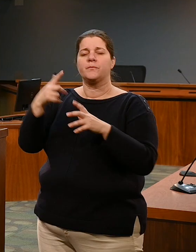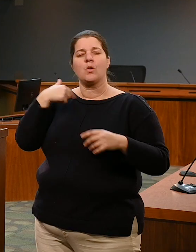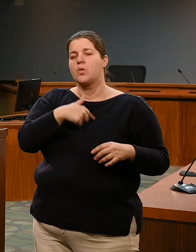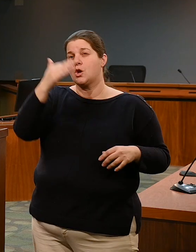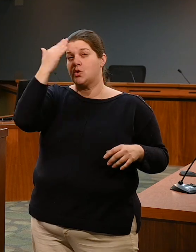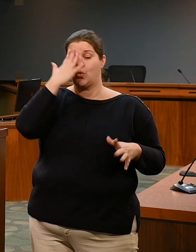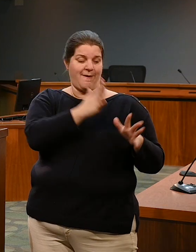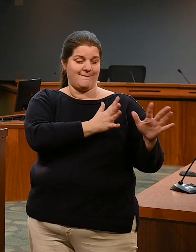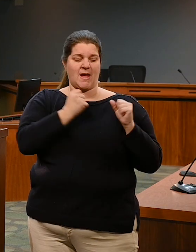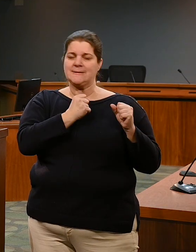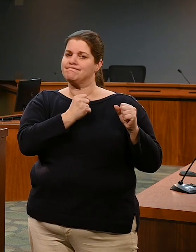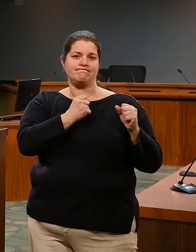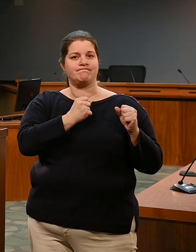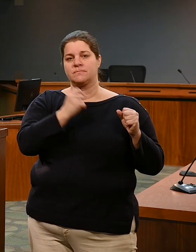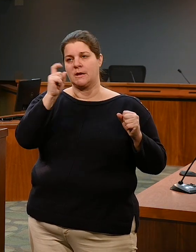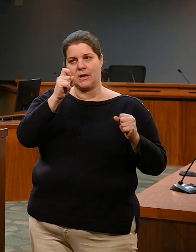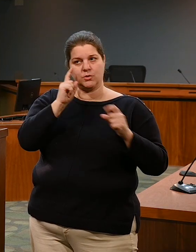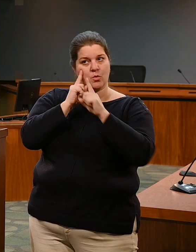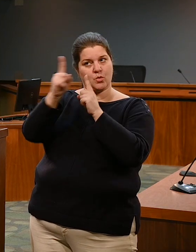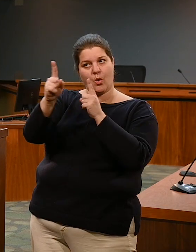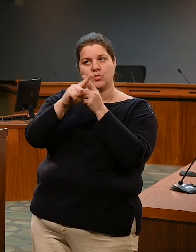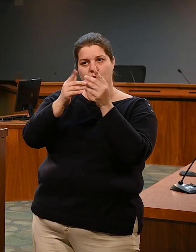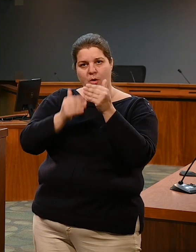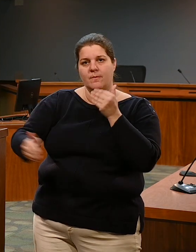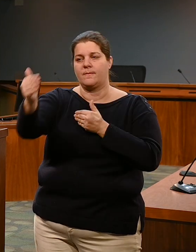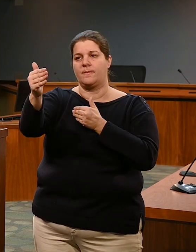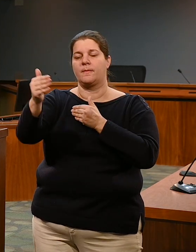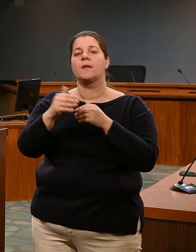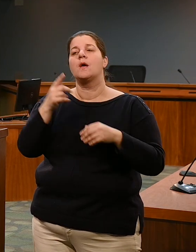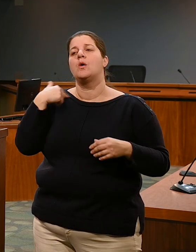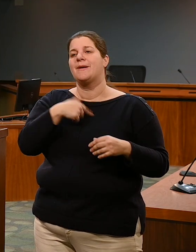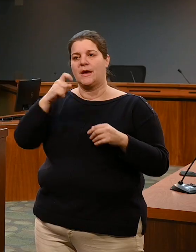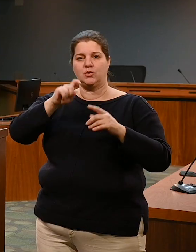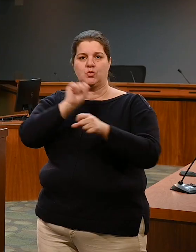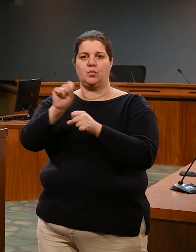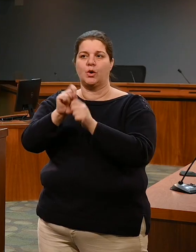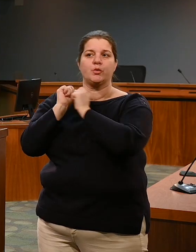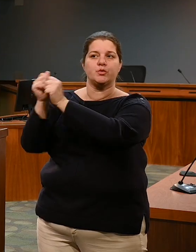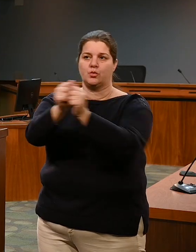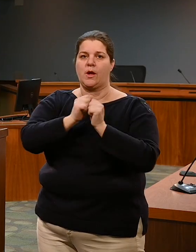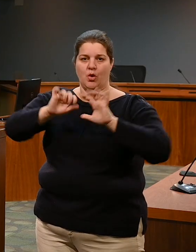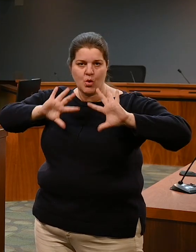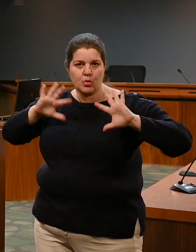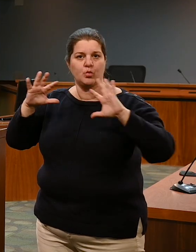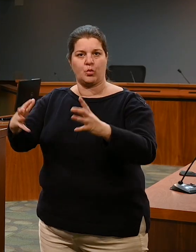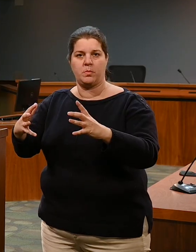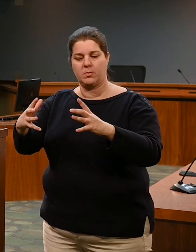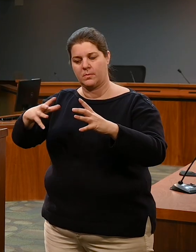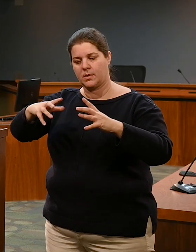far to accomplish these goals together. We all came together to say